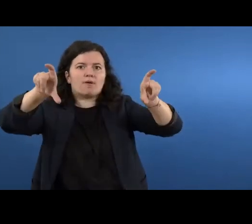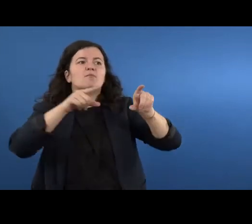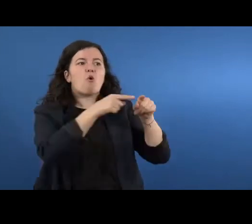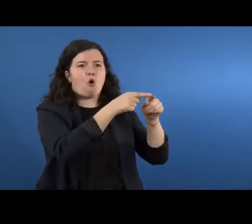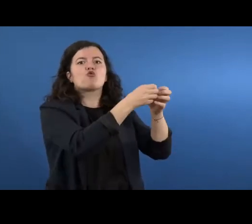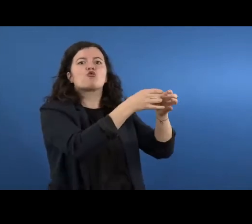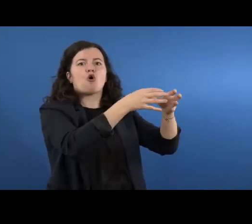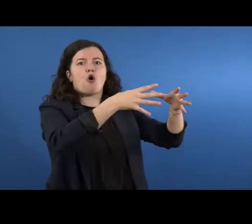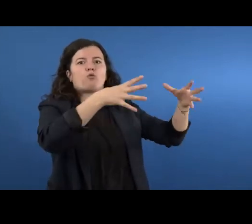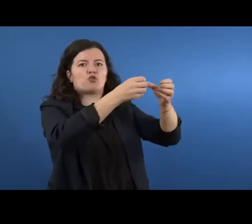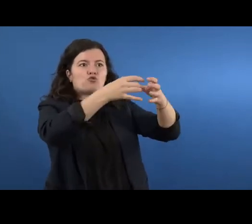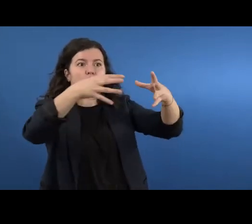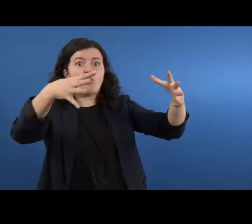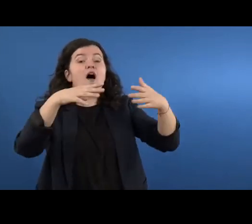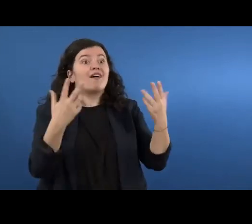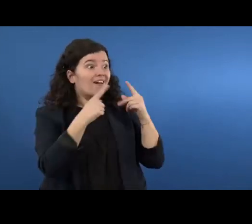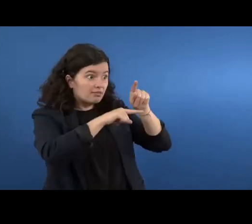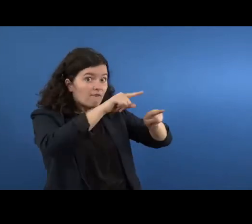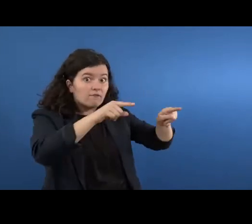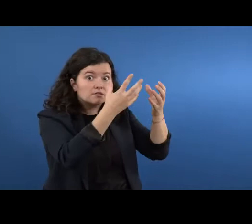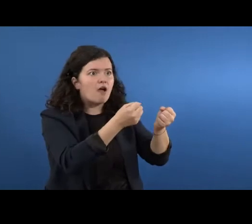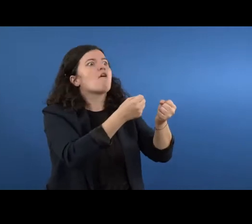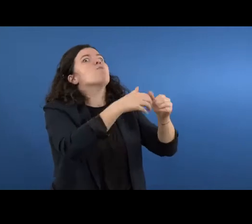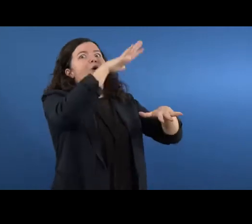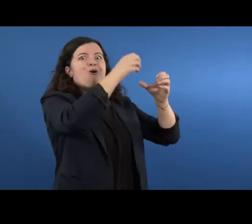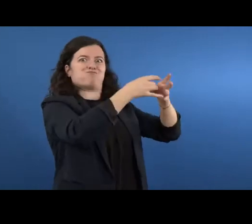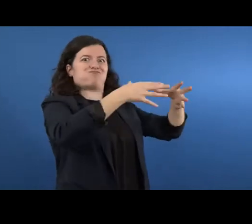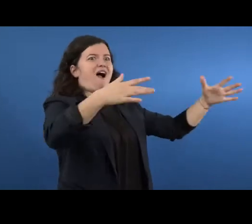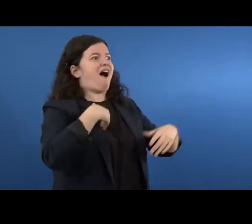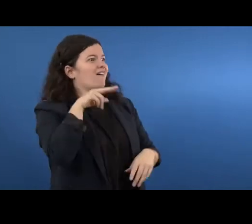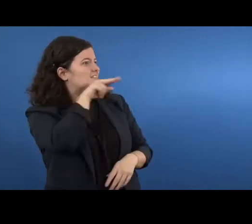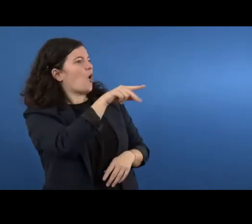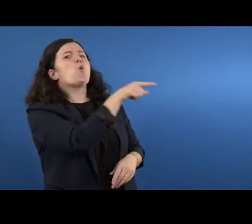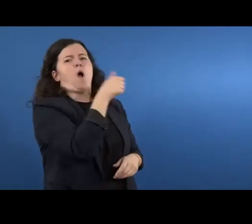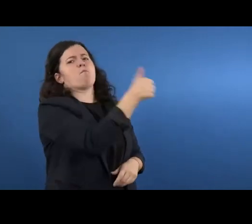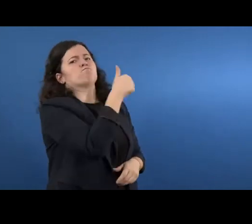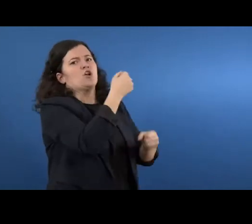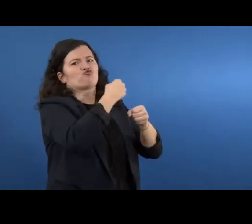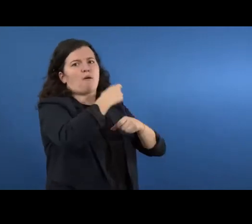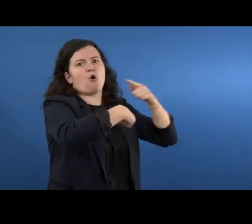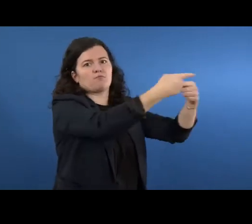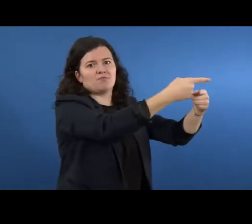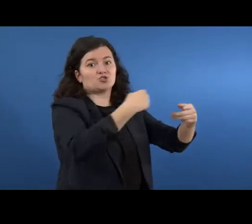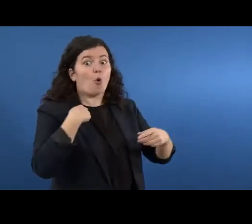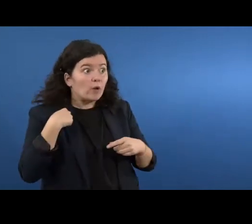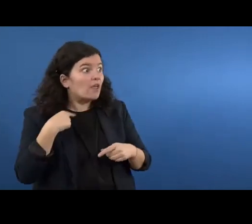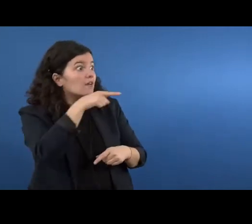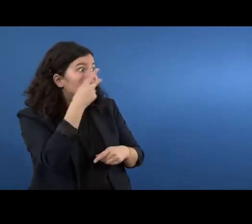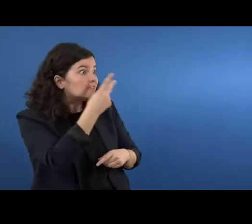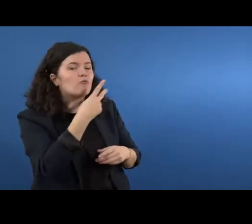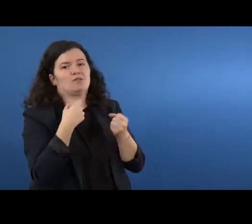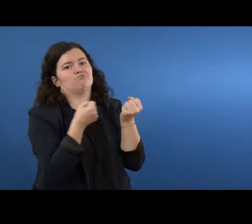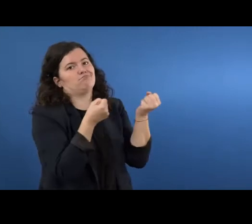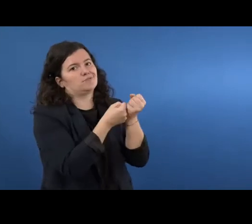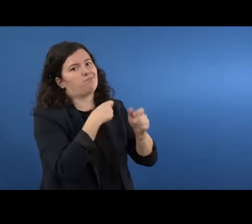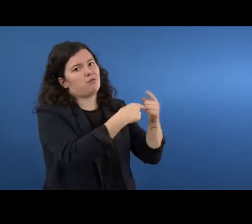diversity, equity, and inclusion initiatives in the workplace is a core part of their business. It's also a core part of